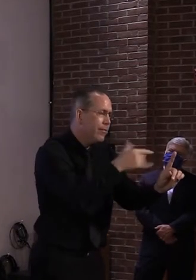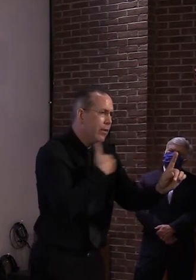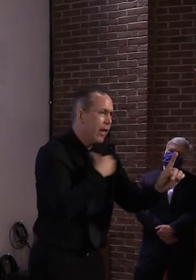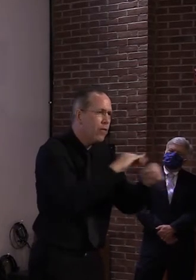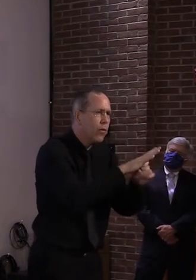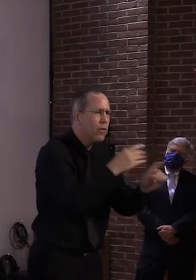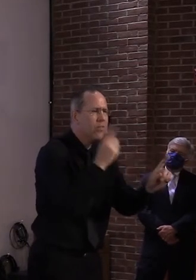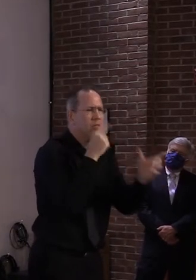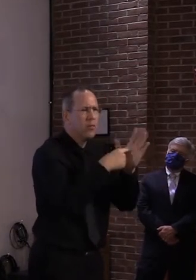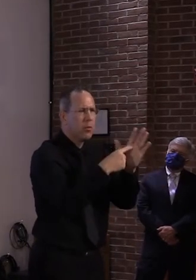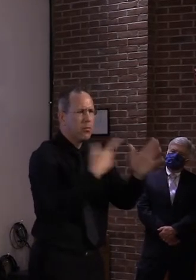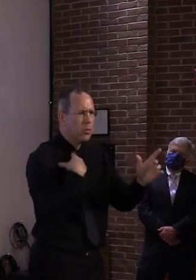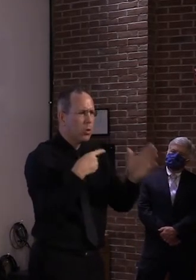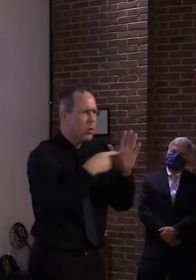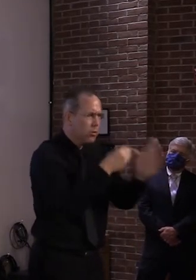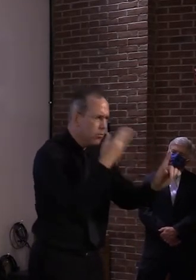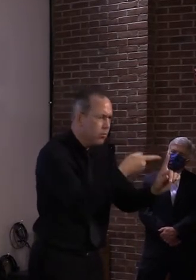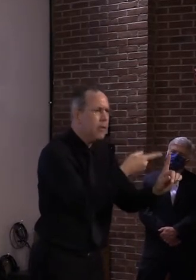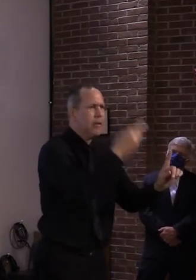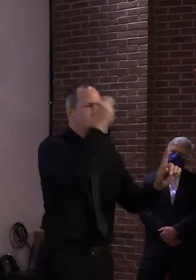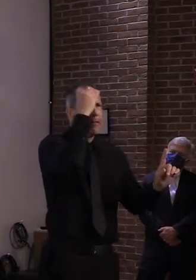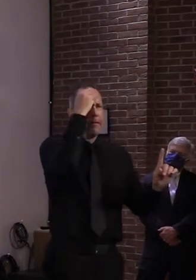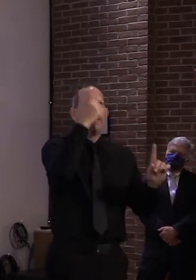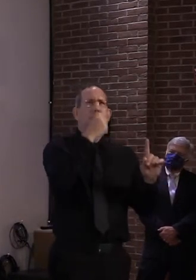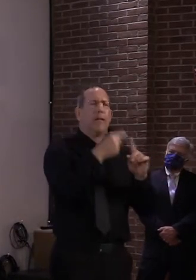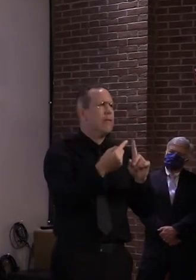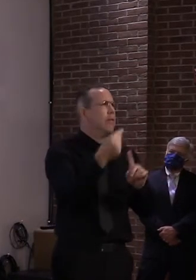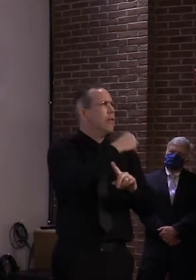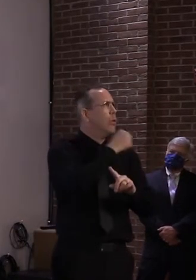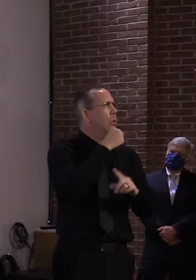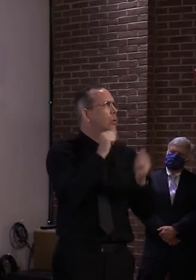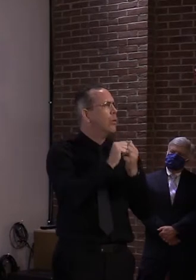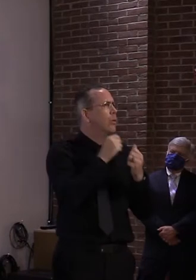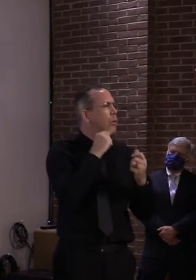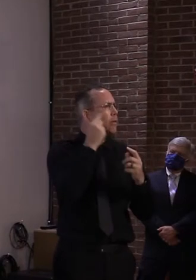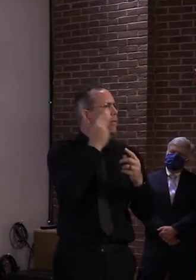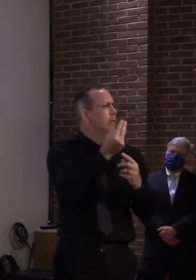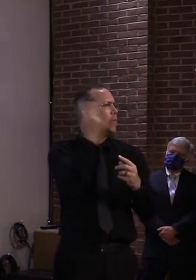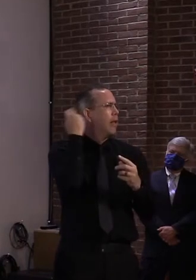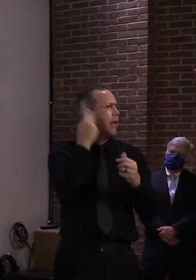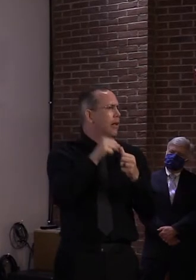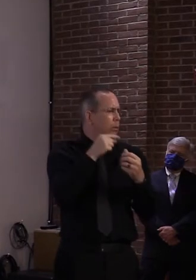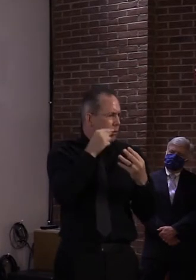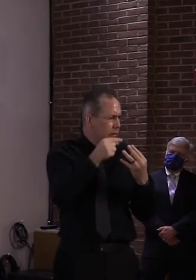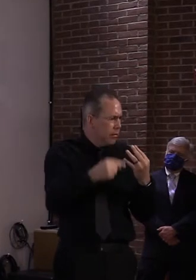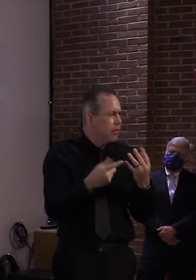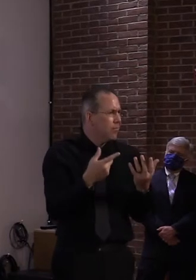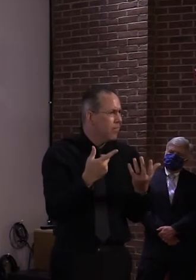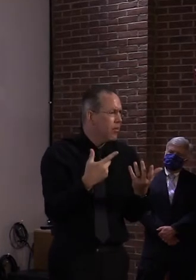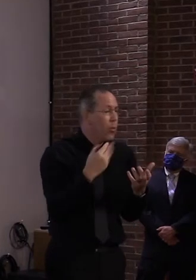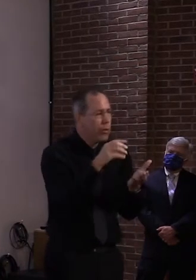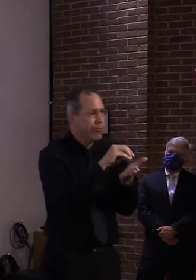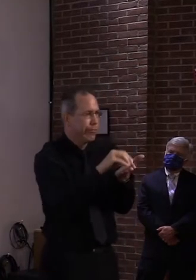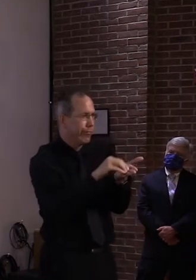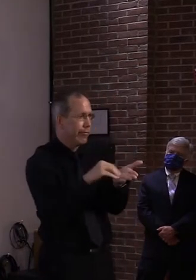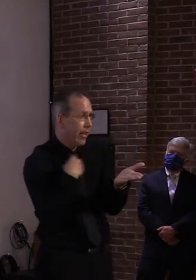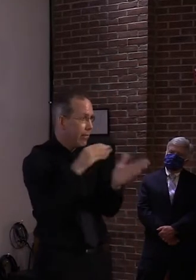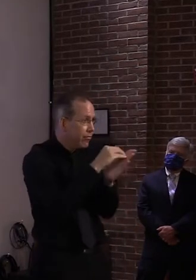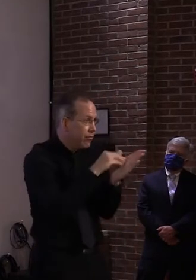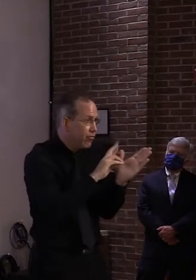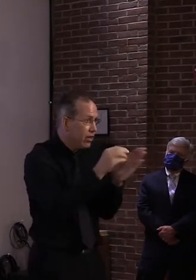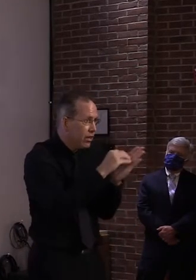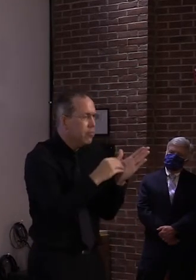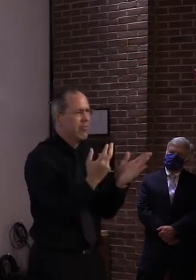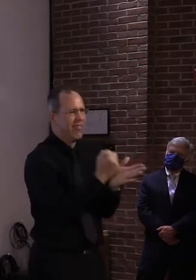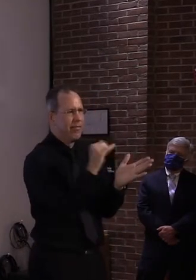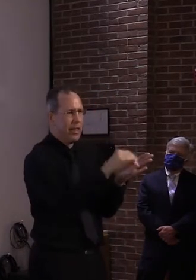my assumption is a person would be leaving Vermont and going back to the county they came from, as opposed to staying in Vermont. If they're staying